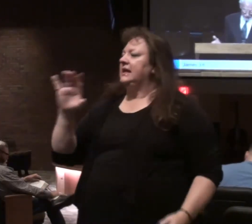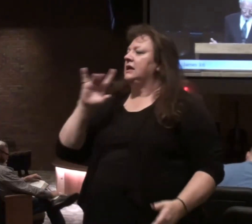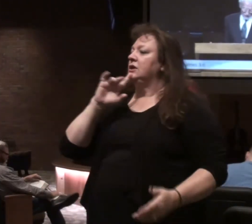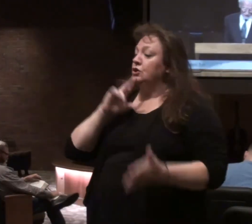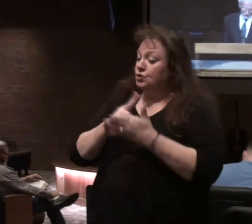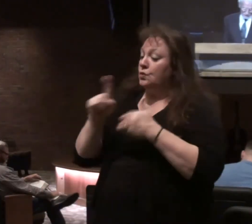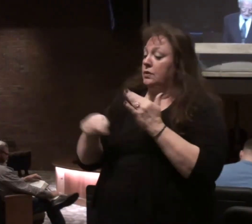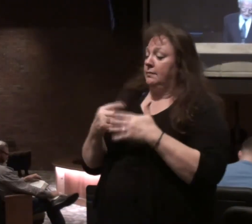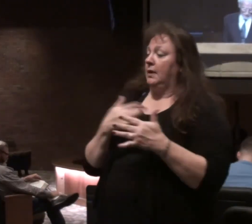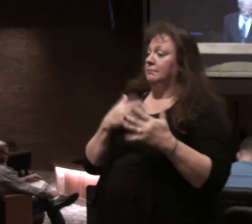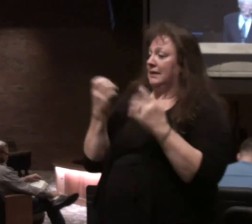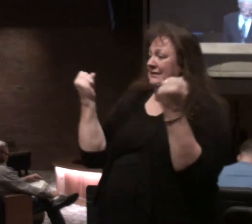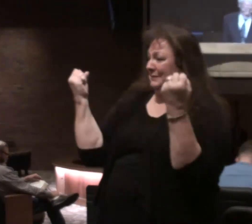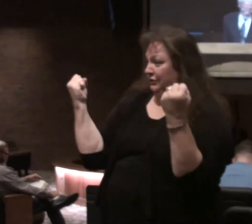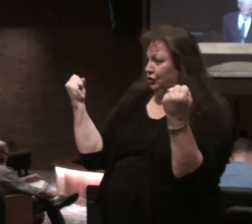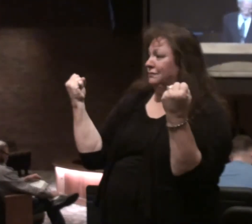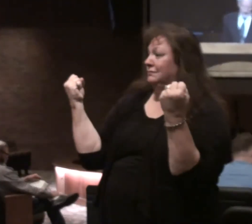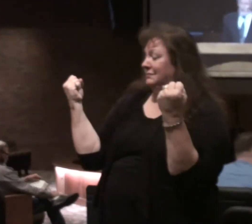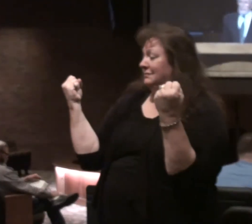the tongue.